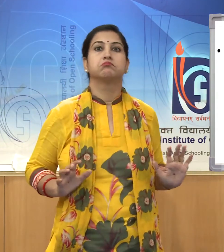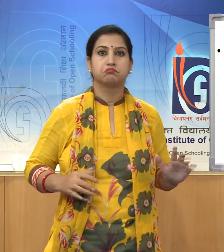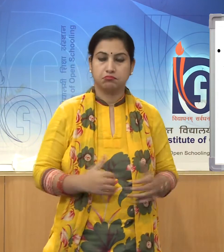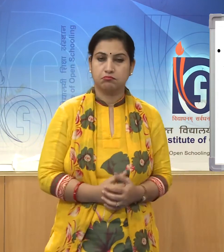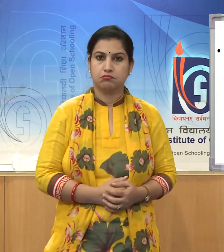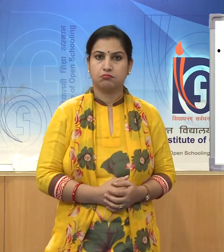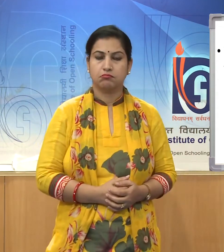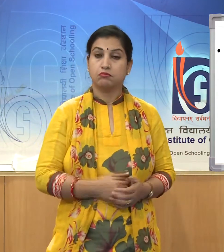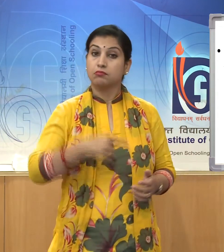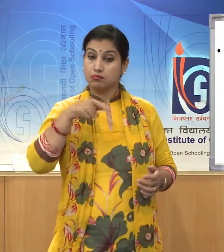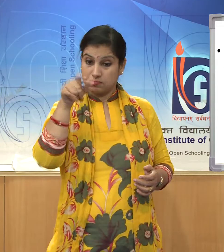The surrealists